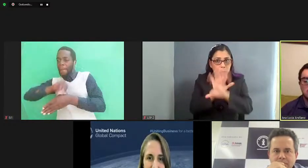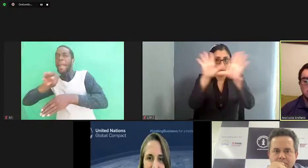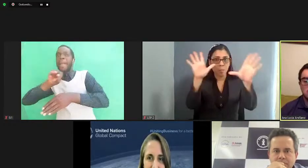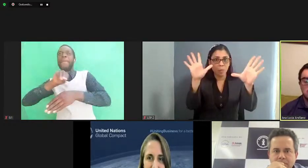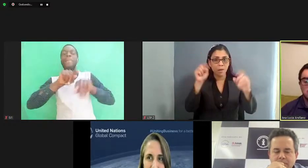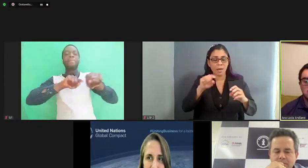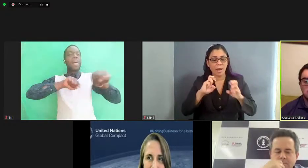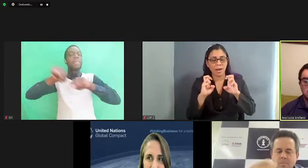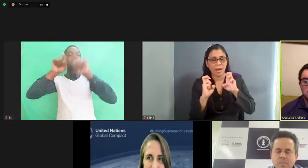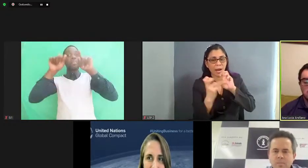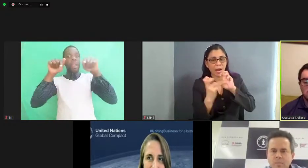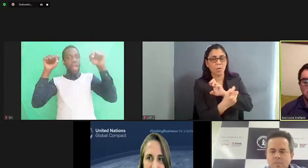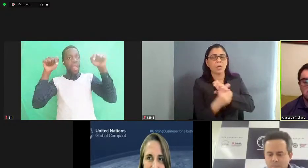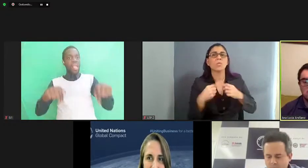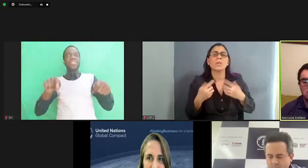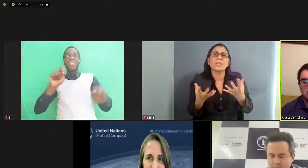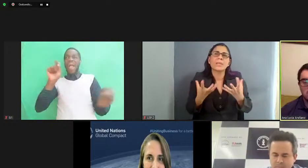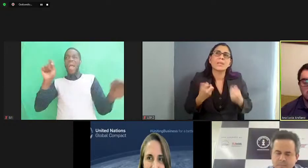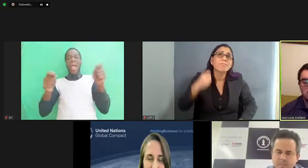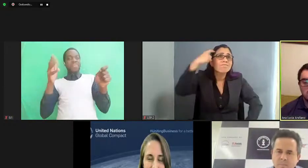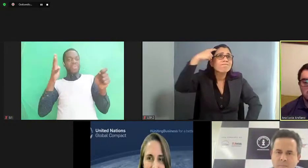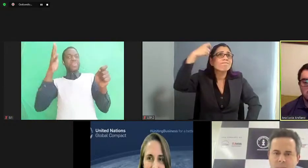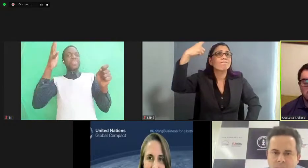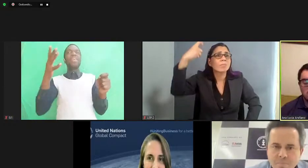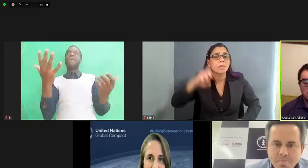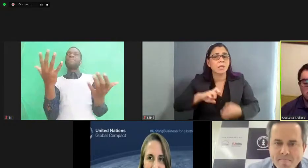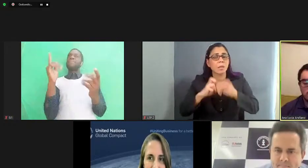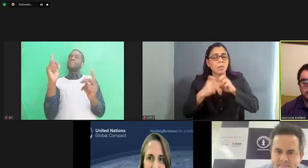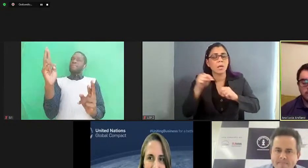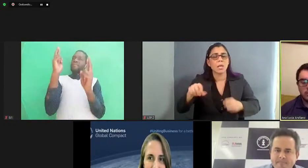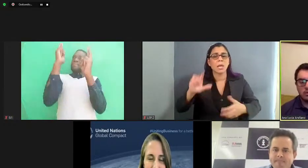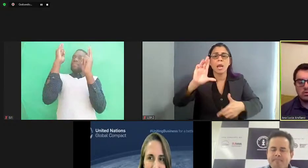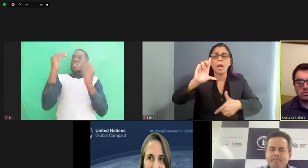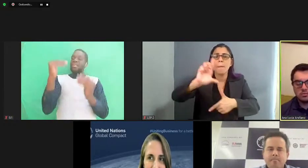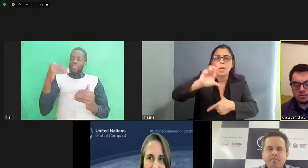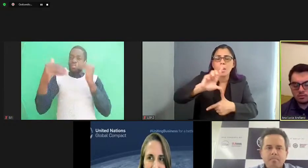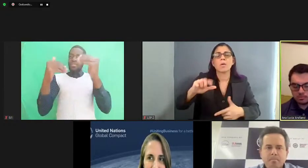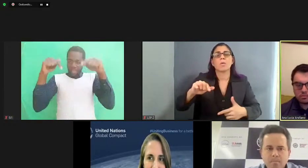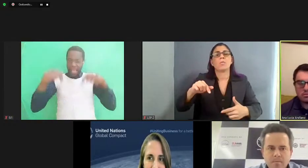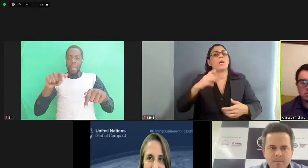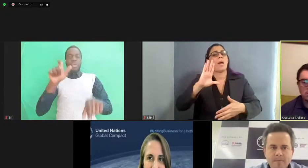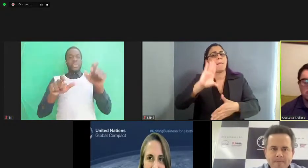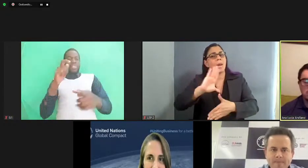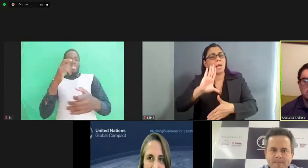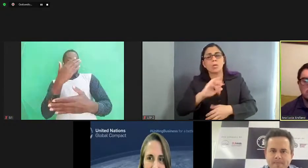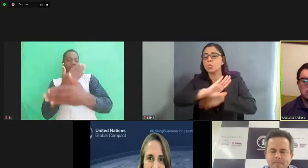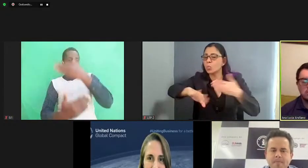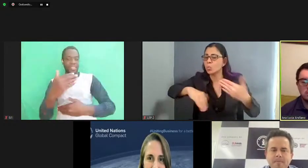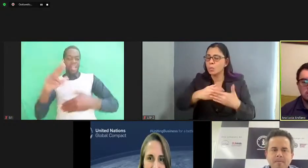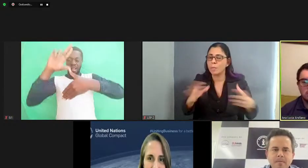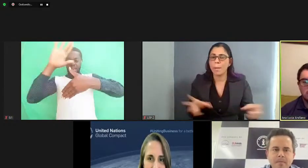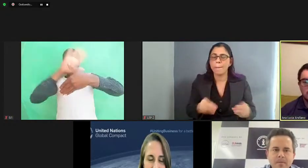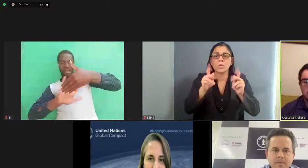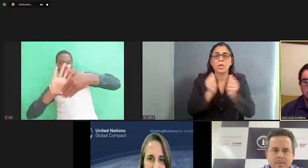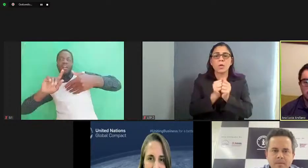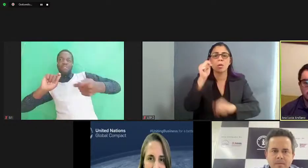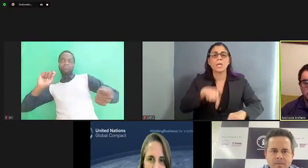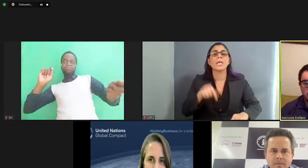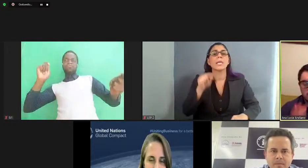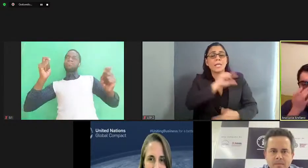an impact on this change that we aspire in that in america for the persons with